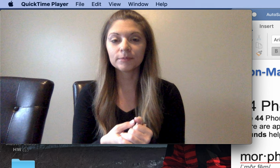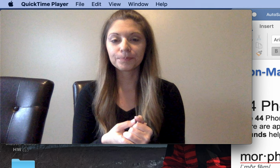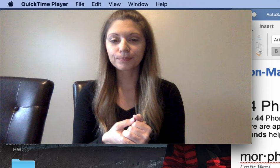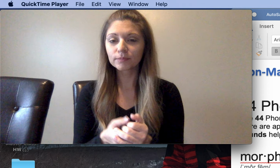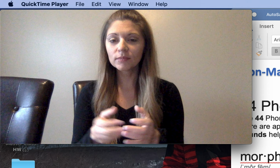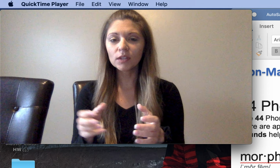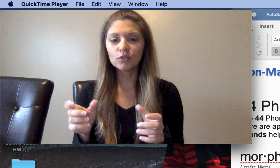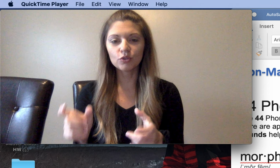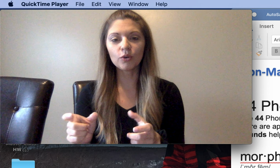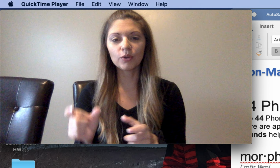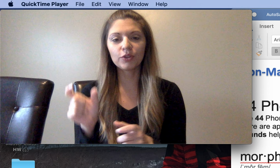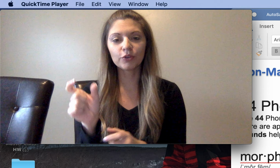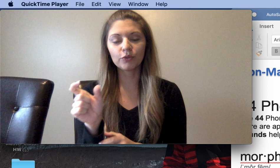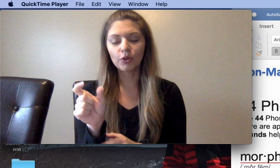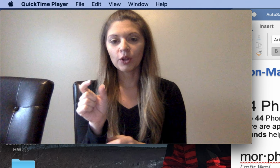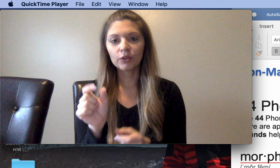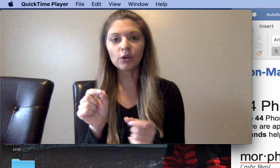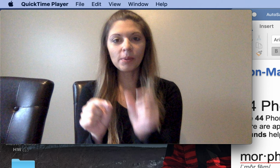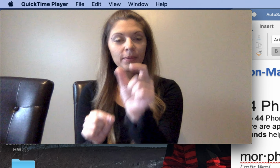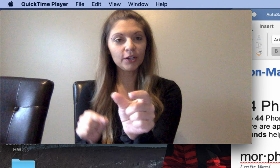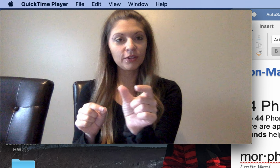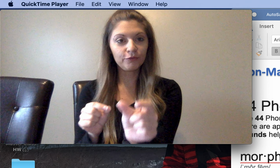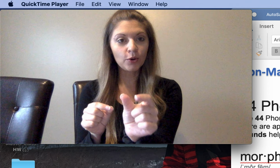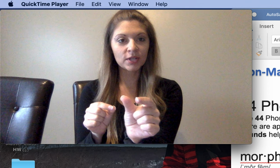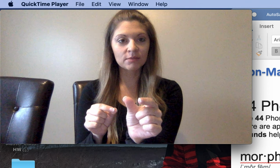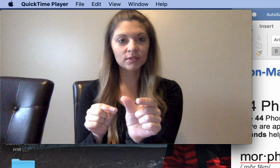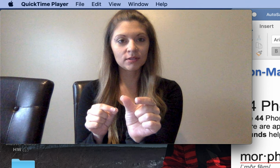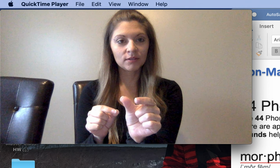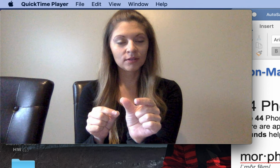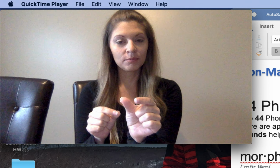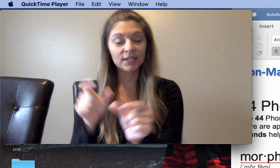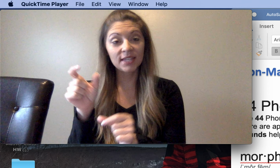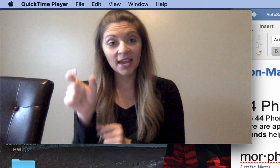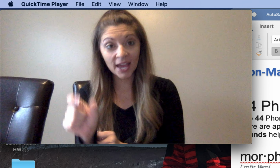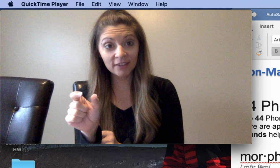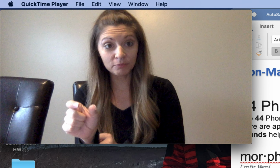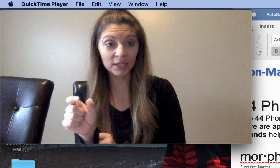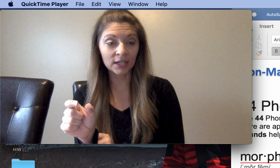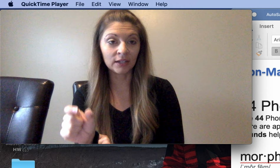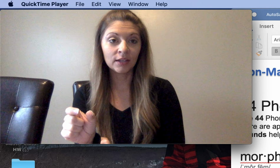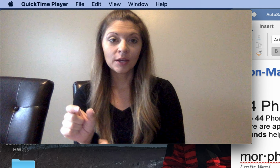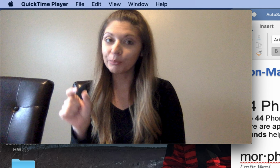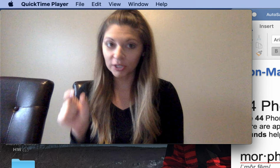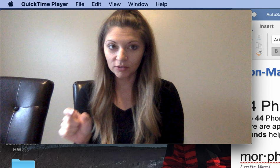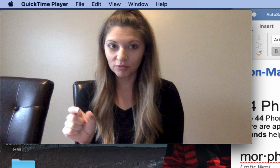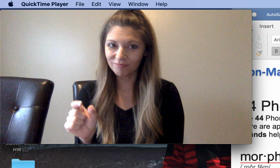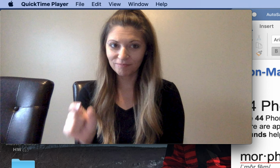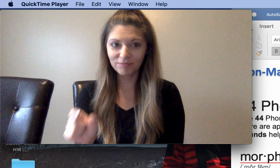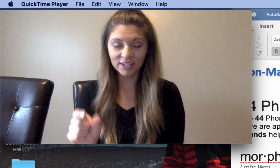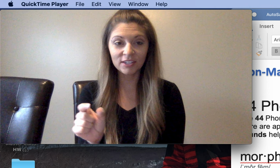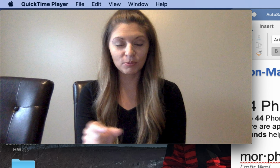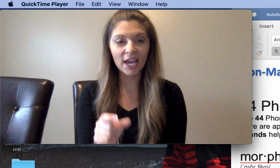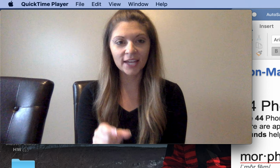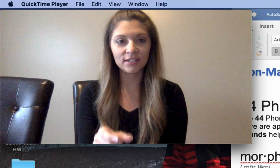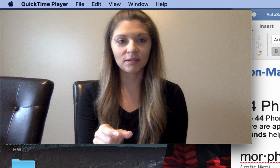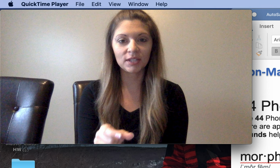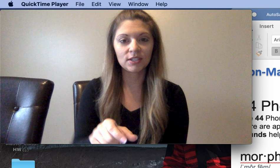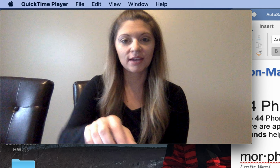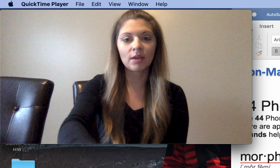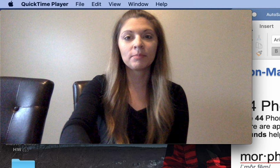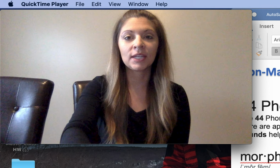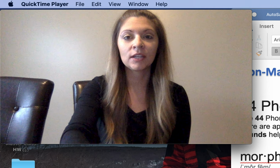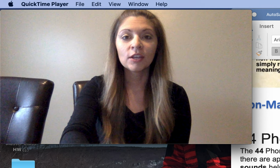that. So they're a little bit bigger than phonemes because they have meaning, but they need to be added